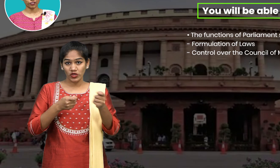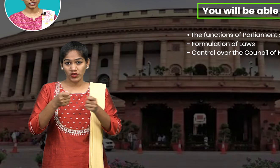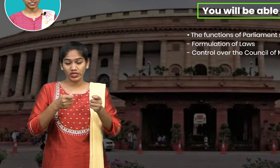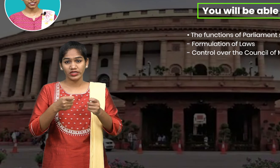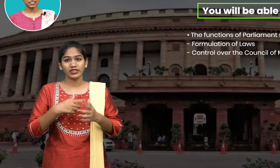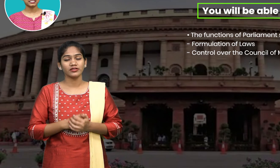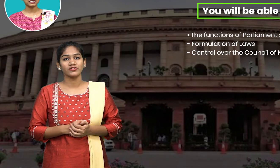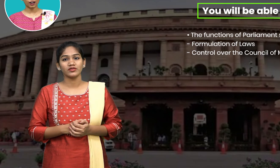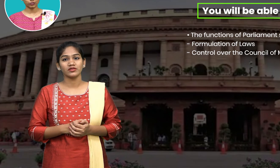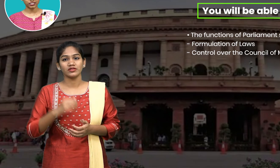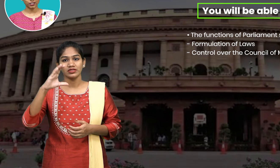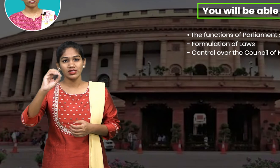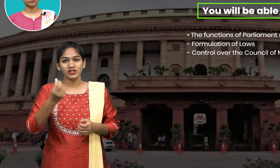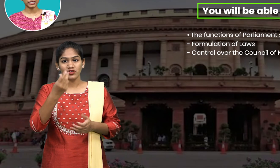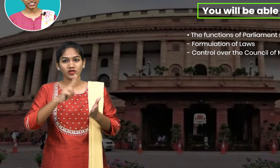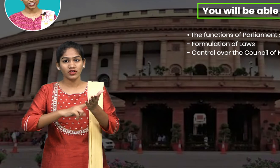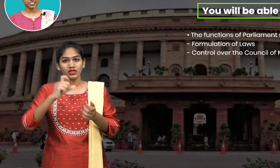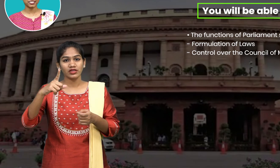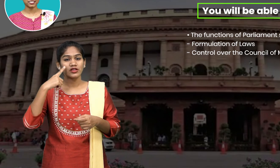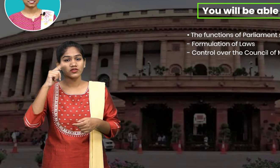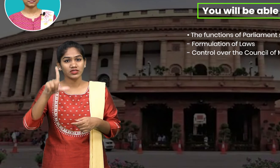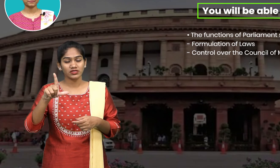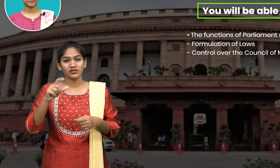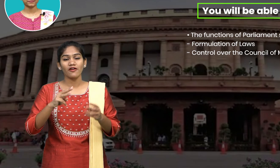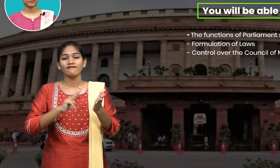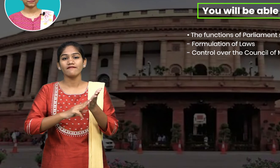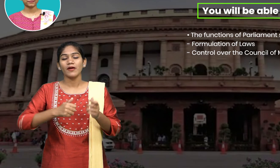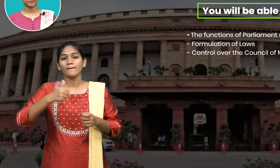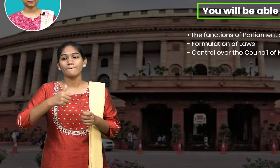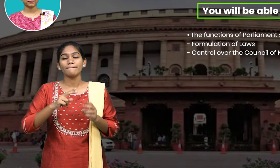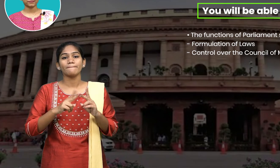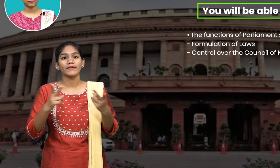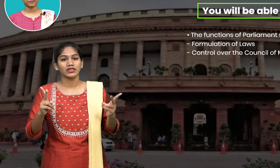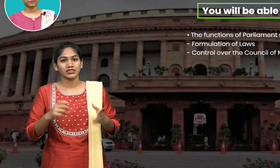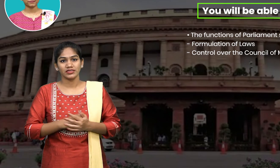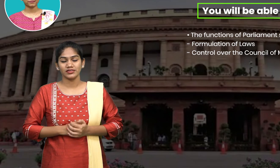control over the Council of Ministers,